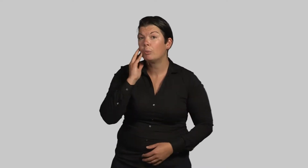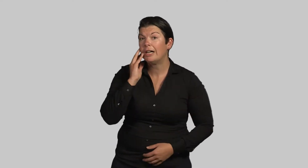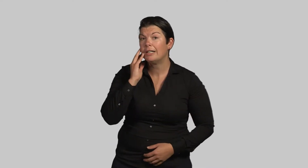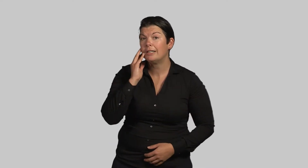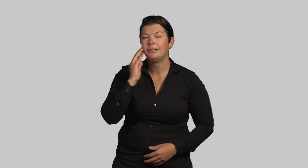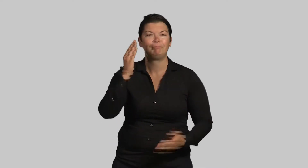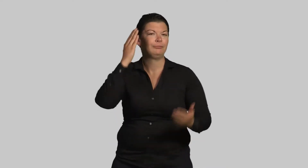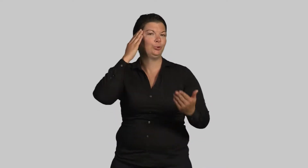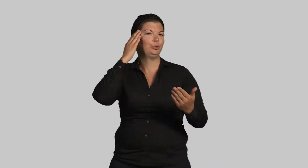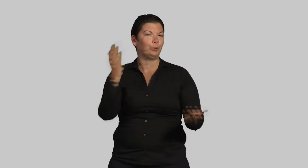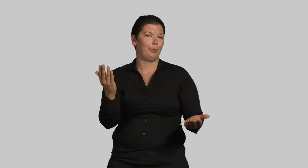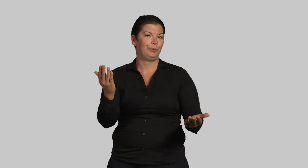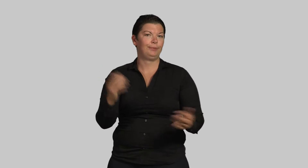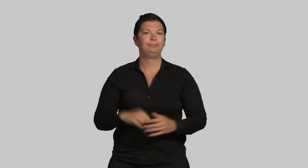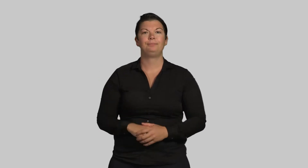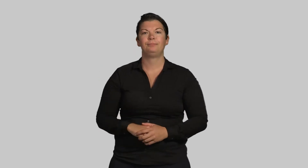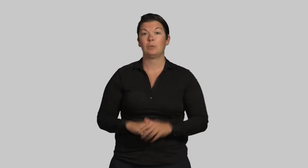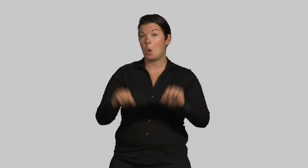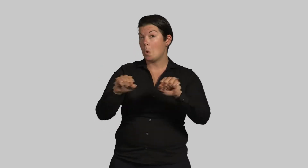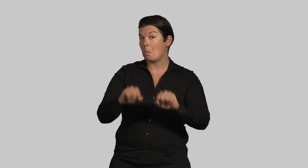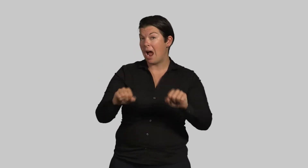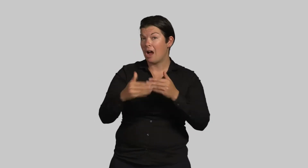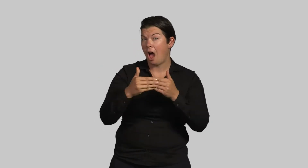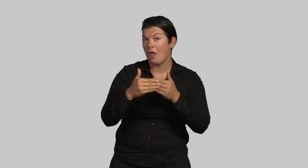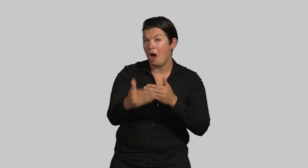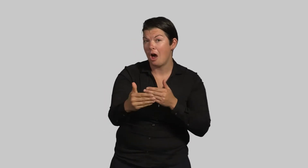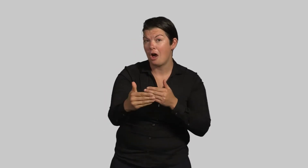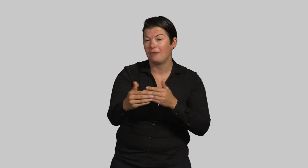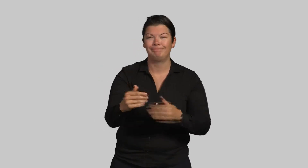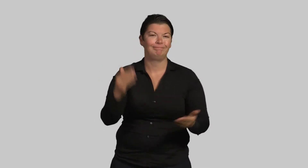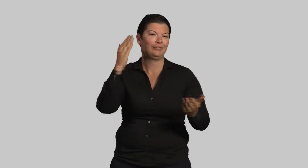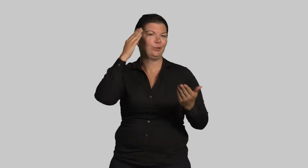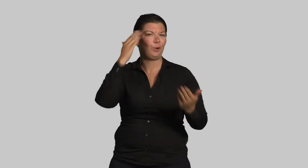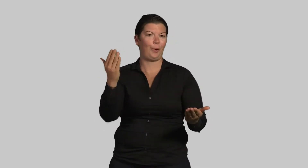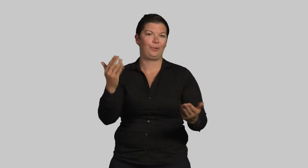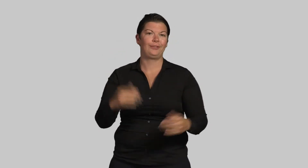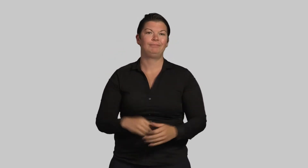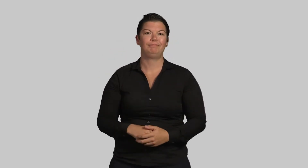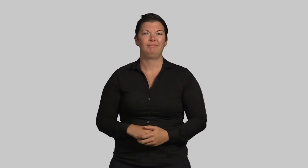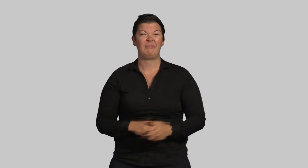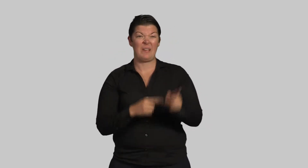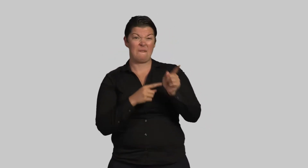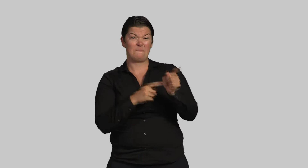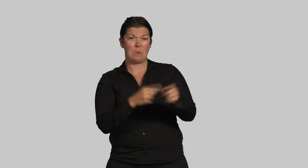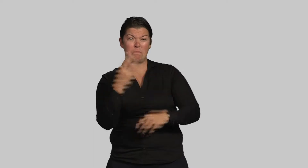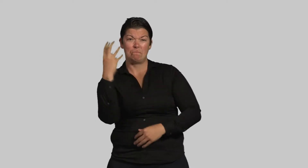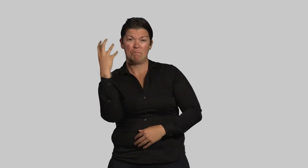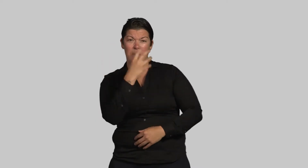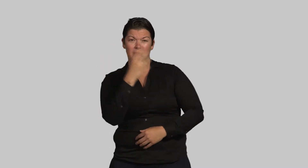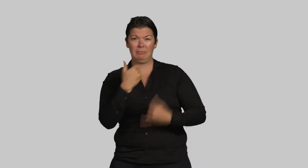The staff then decides the priority of who is seen first. You won't know how long you'll have to wait.